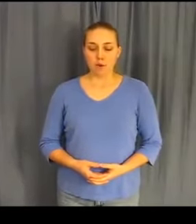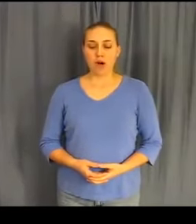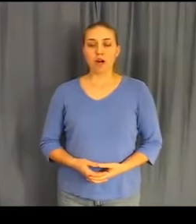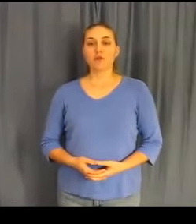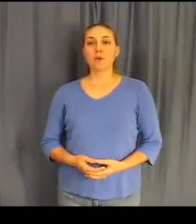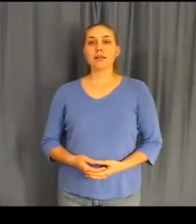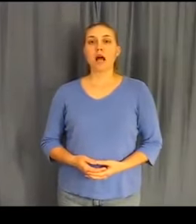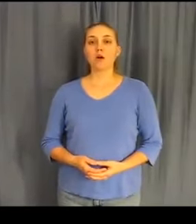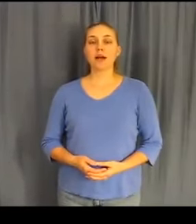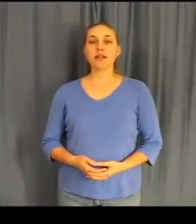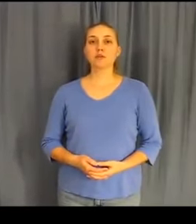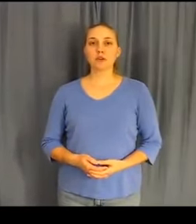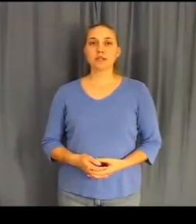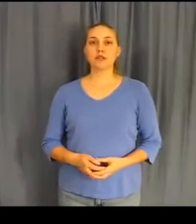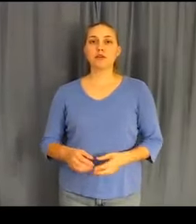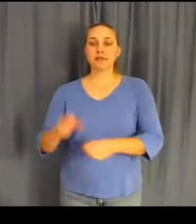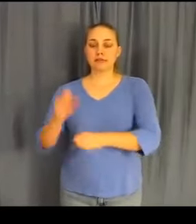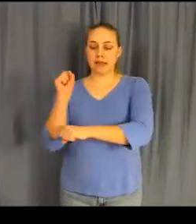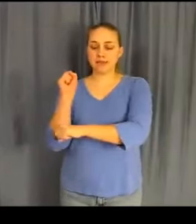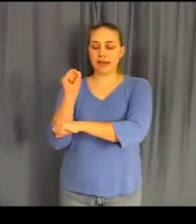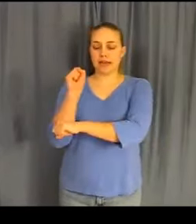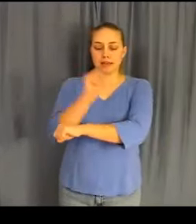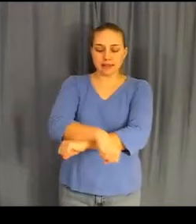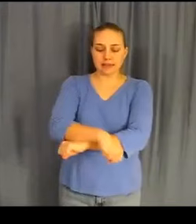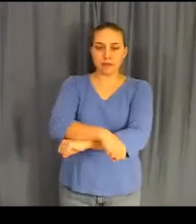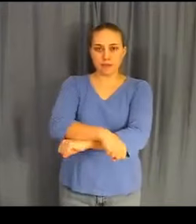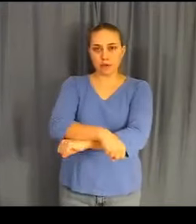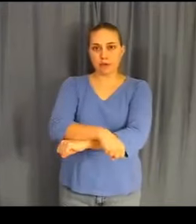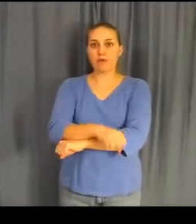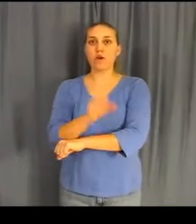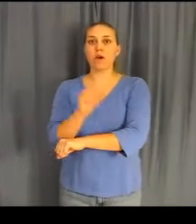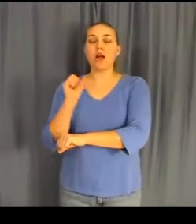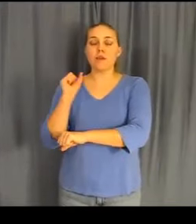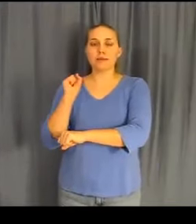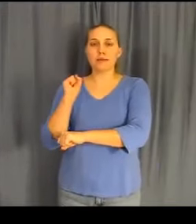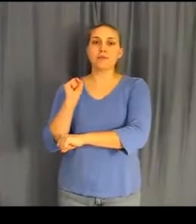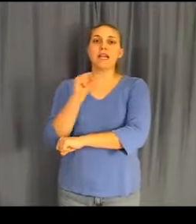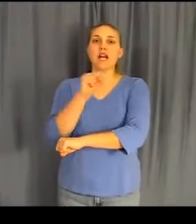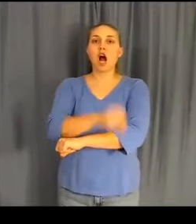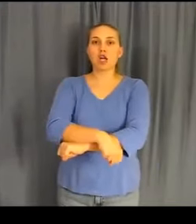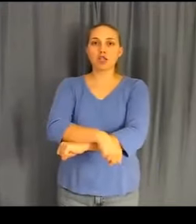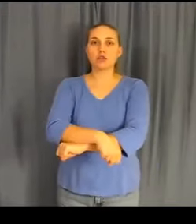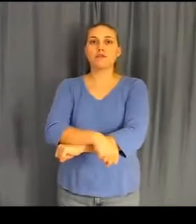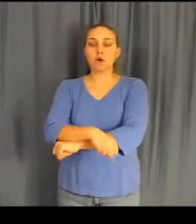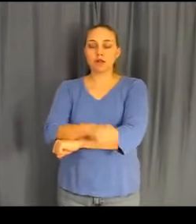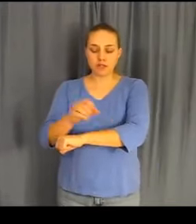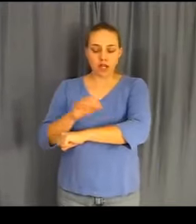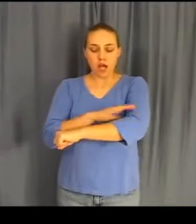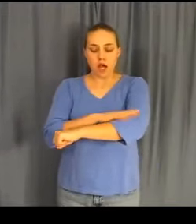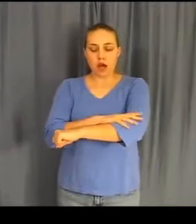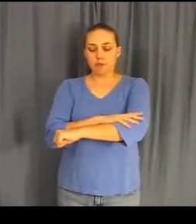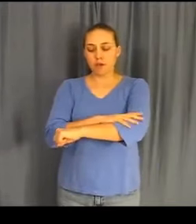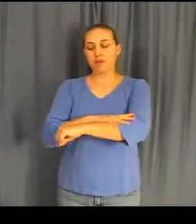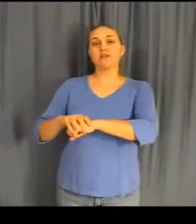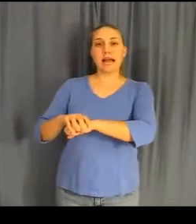For Norman Conquest, we're going to use the same sign like this that we've used before about something being conquered or forced. You have your flat